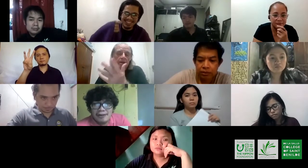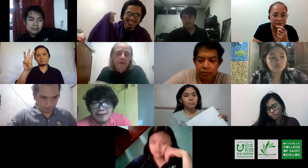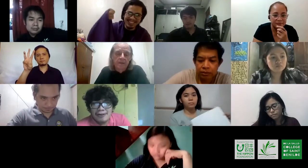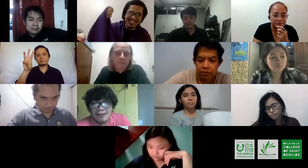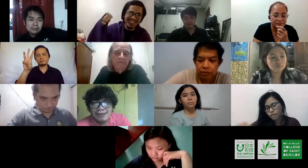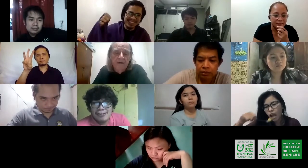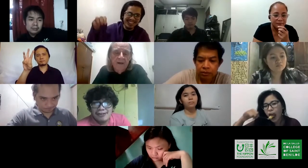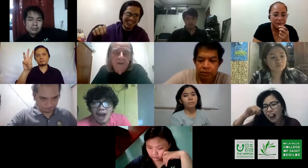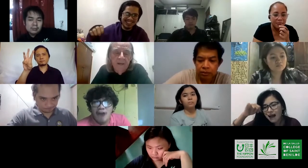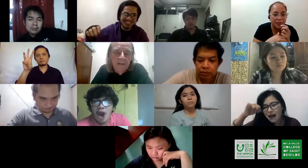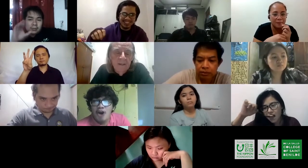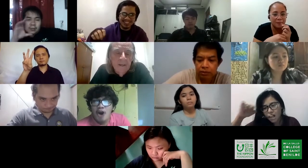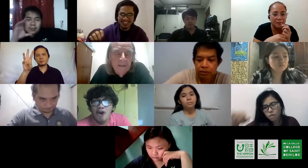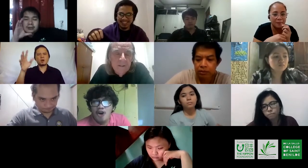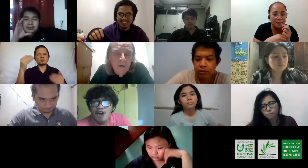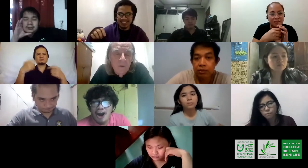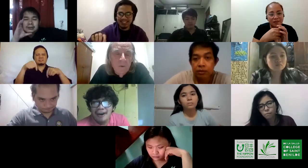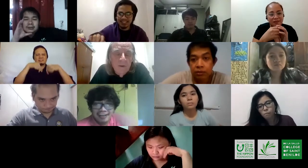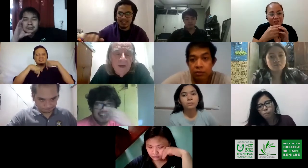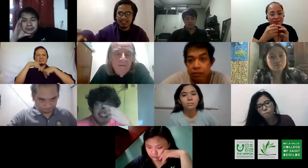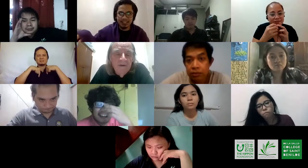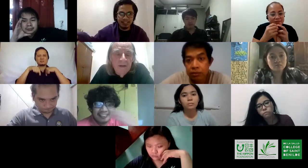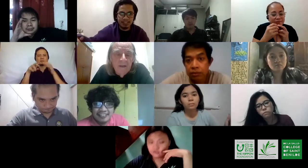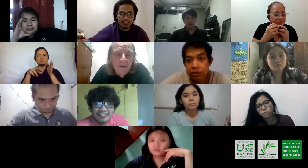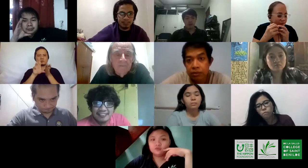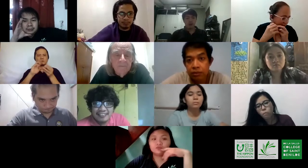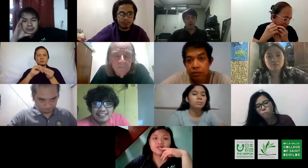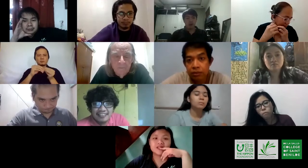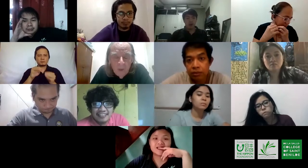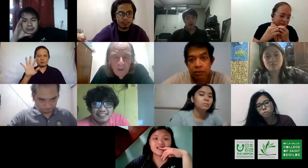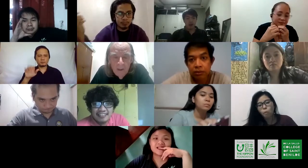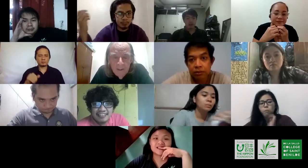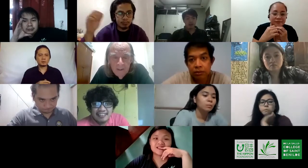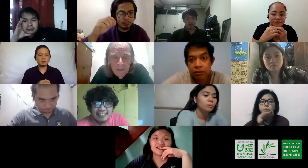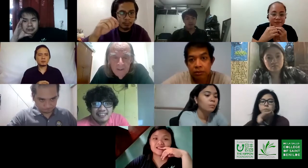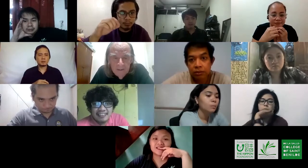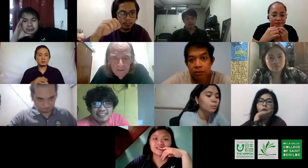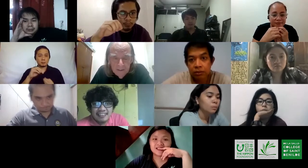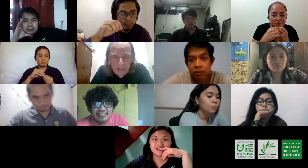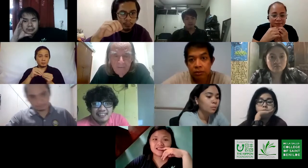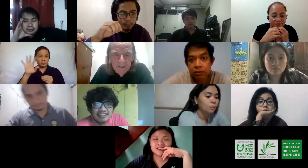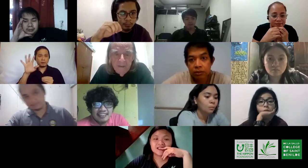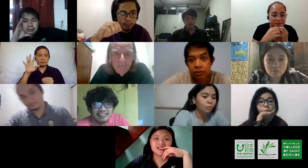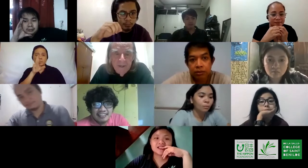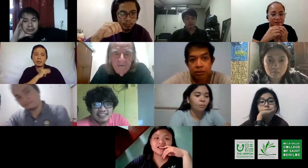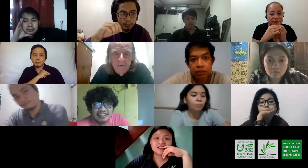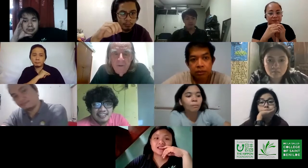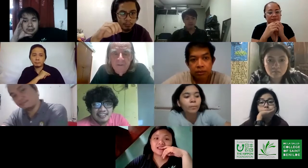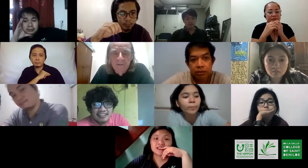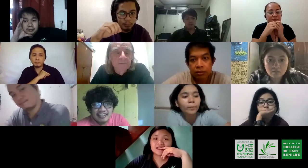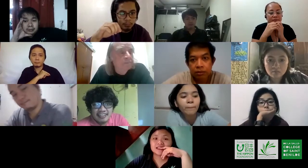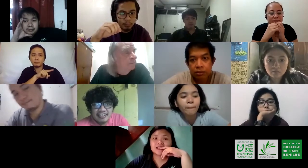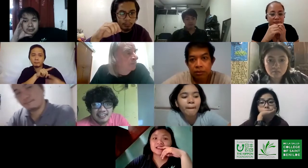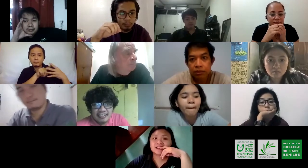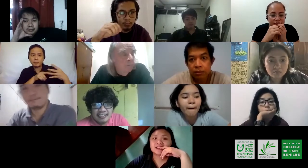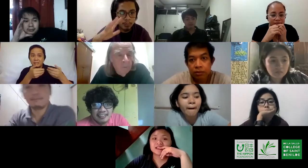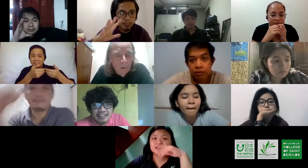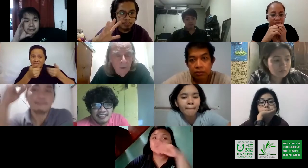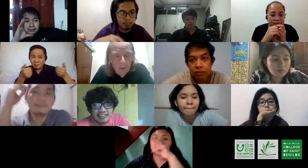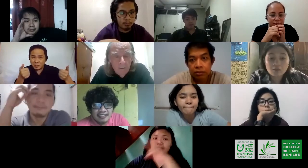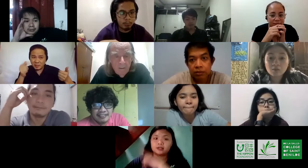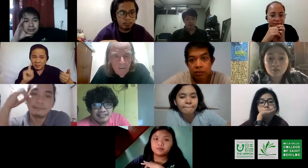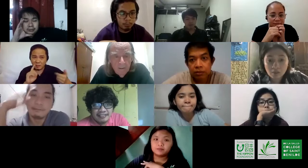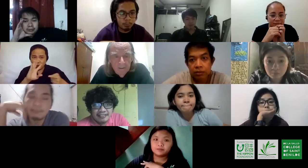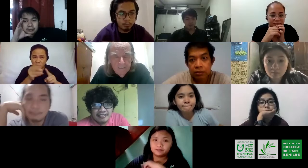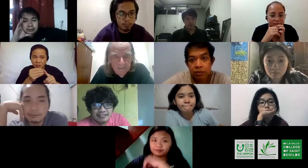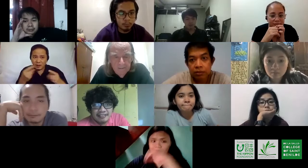Well, let's take number 5 again. So what about Vietnam? Does it have a separate deaf culture?